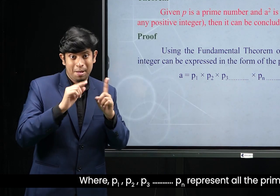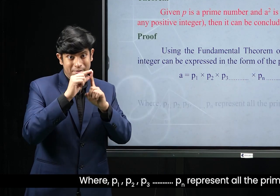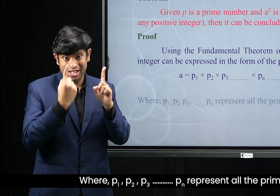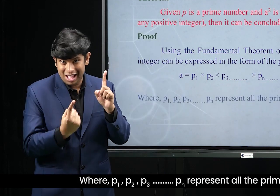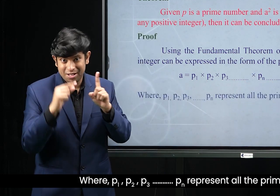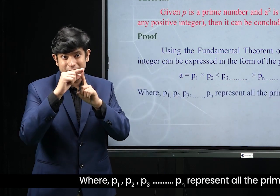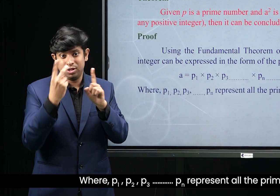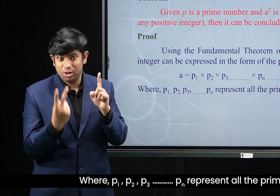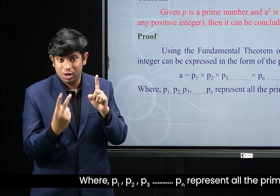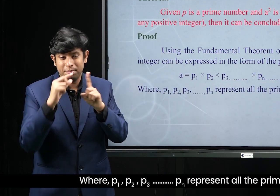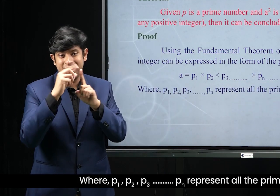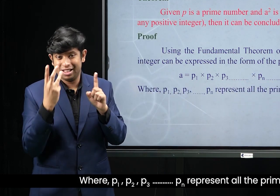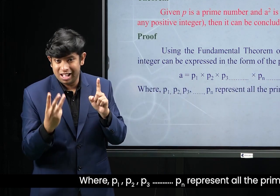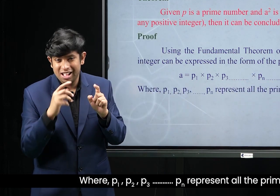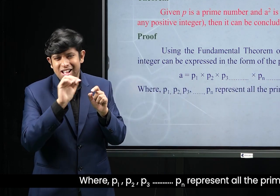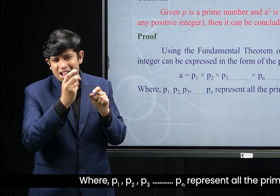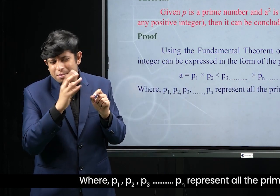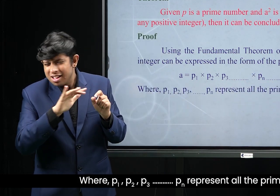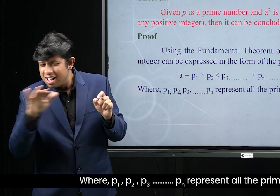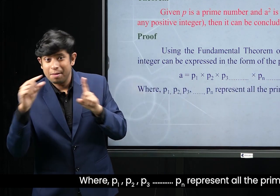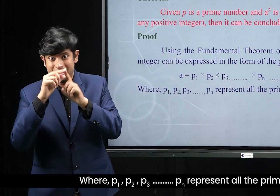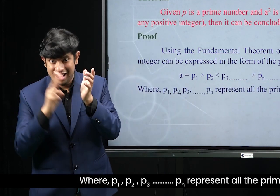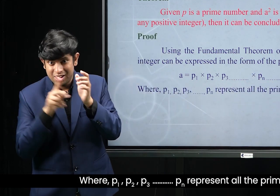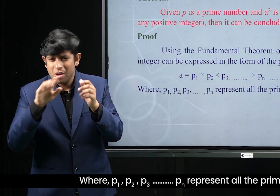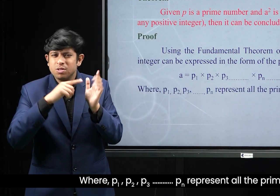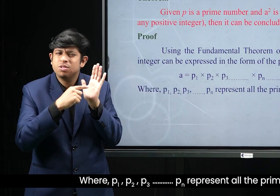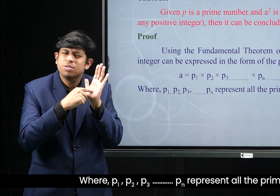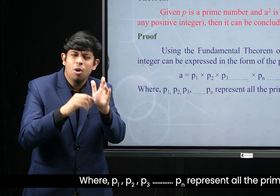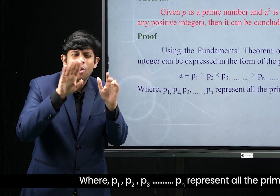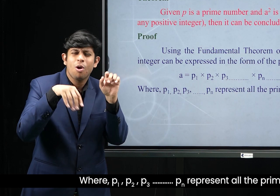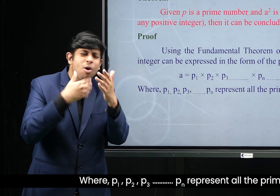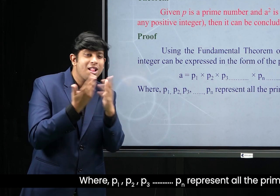Where p1, p2, p3, pn represent all the prime factors of a.